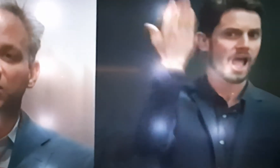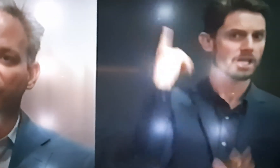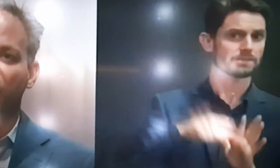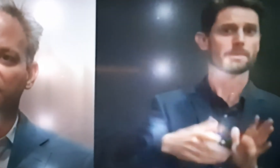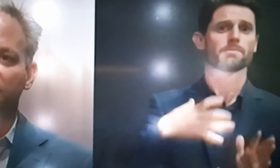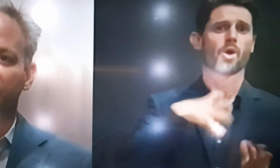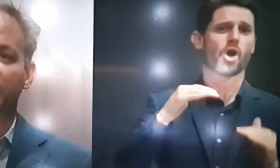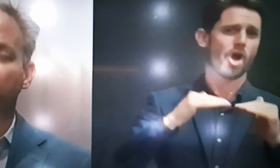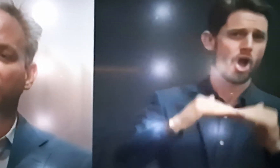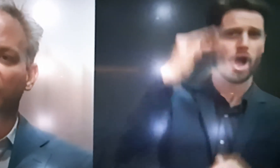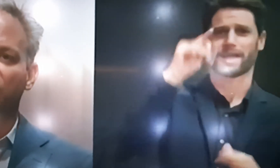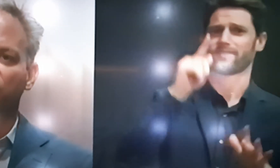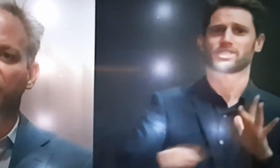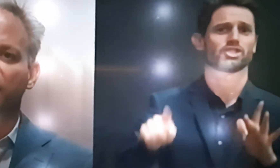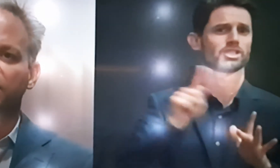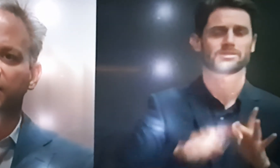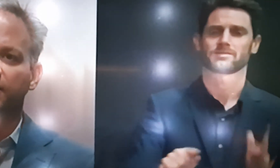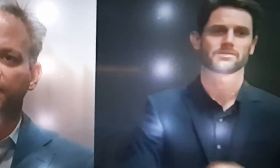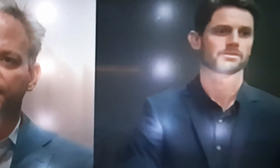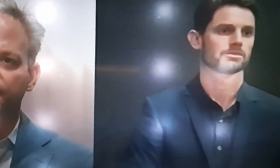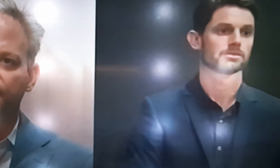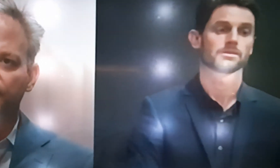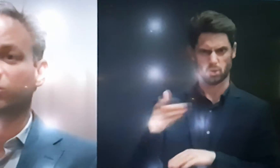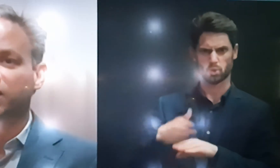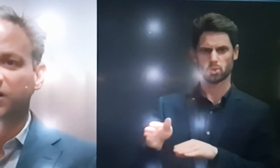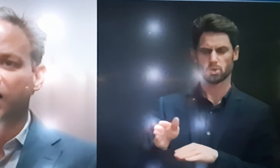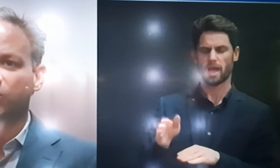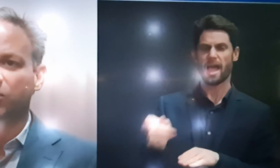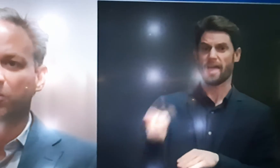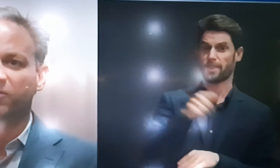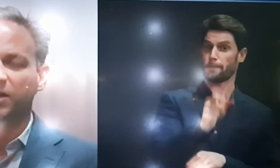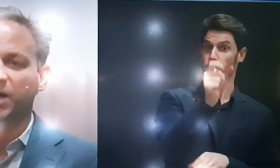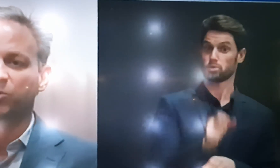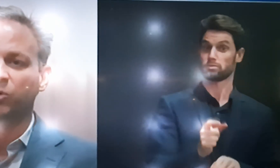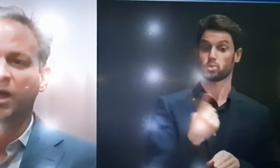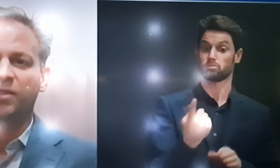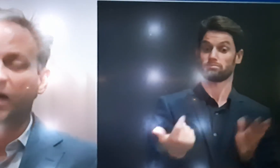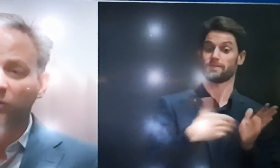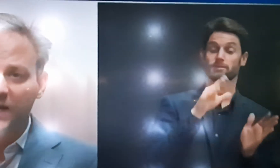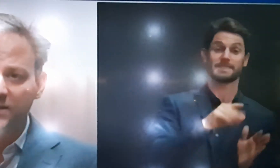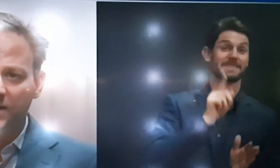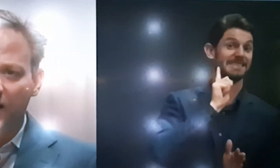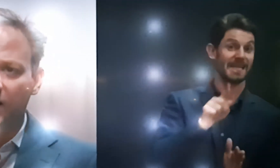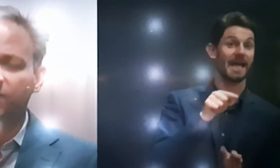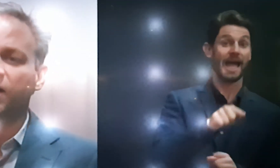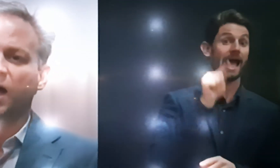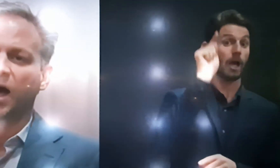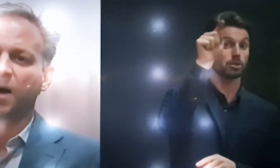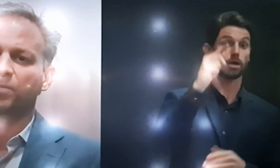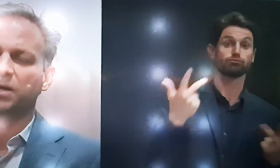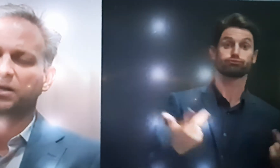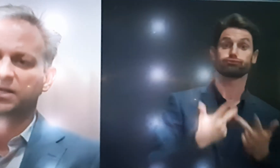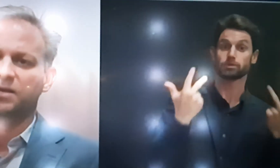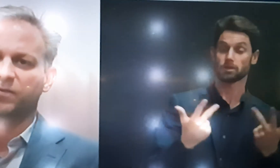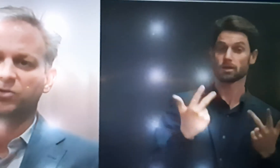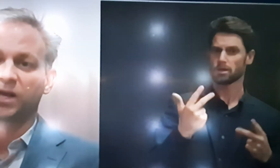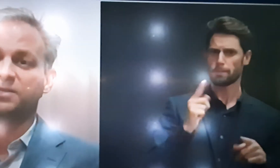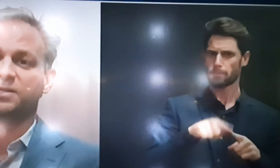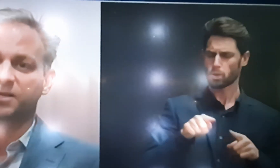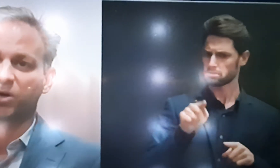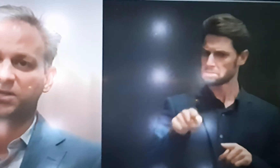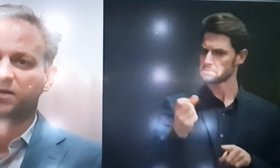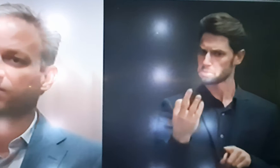it shouldn't surprise us if it's happening in casual settings. Can you just explain that Brighton hope? With a group of other people, they've all tested negative, but this